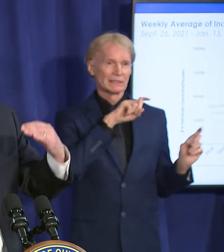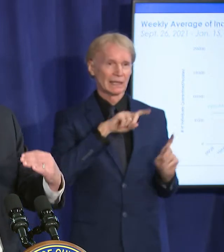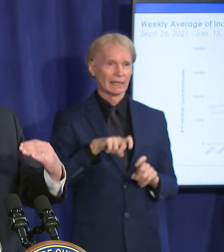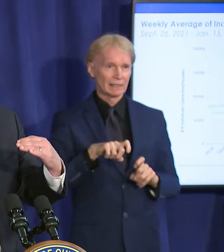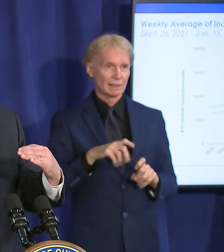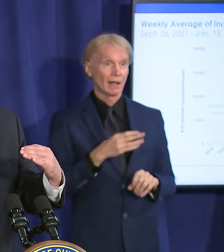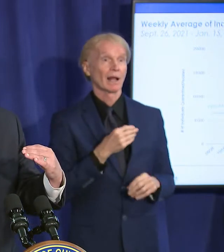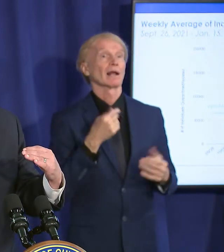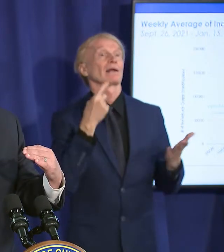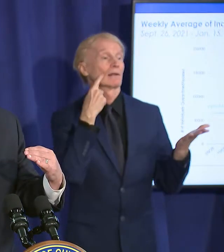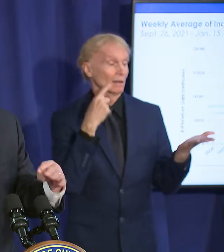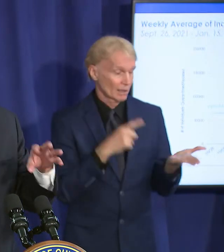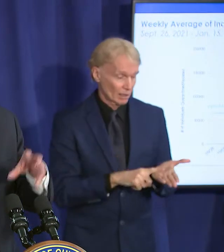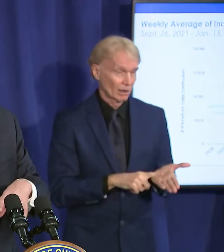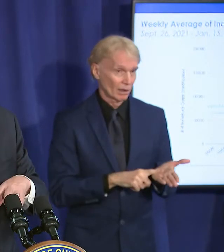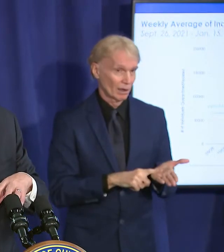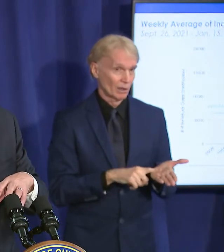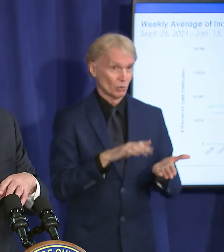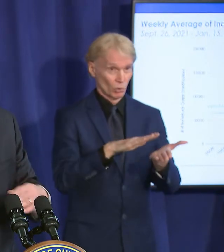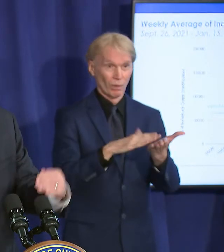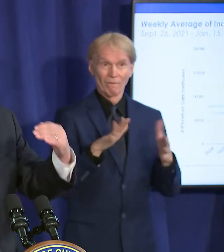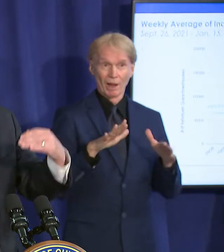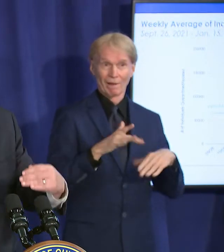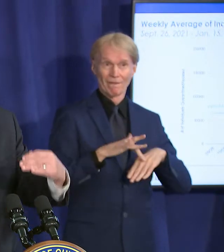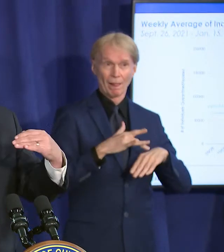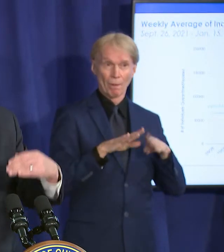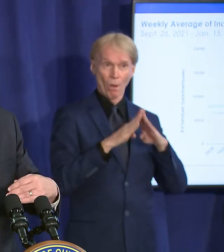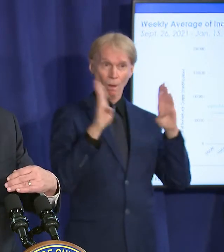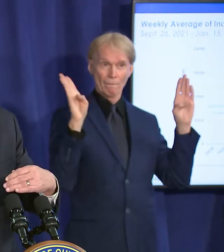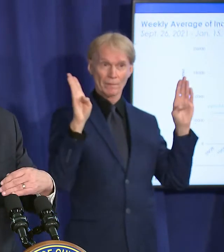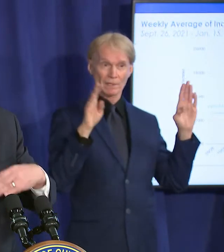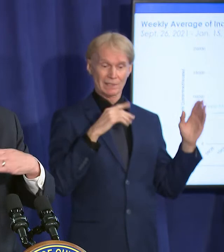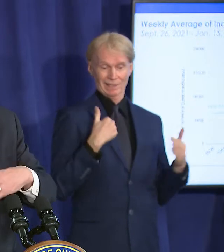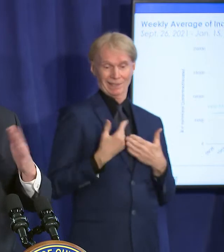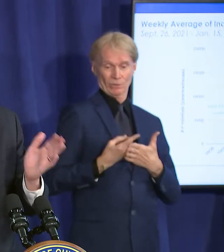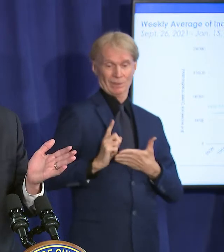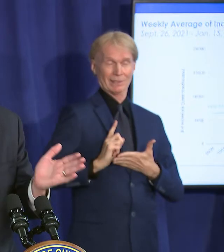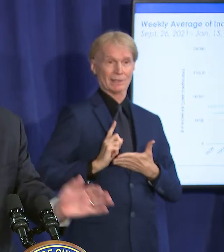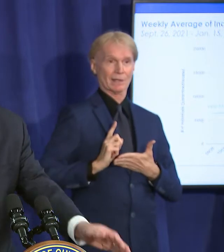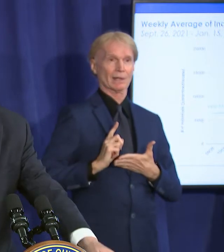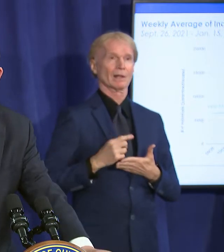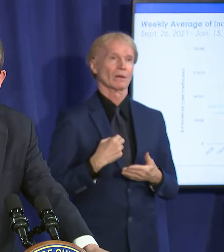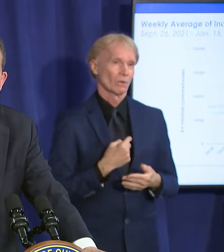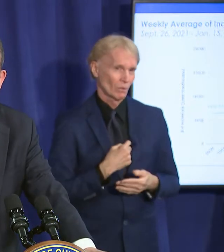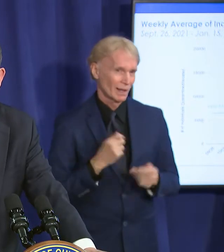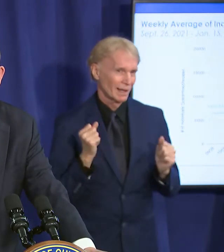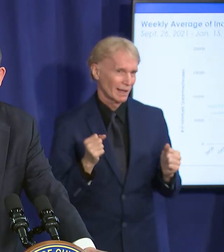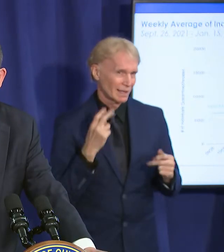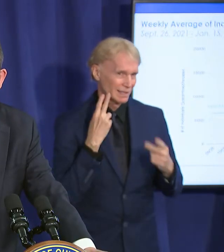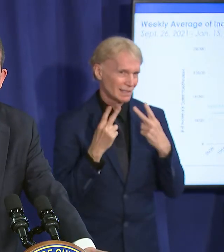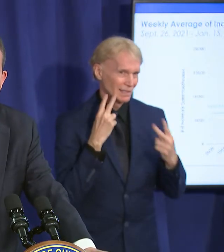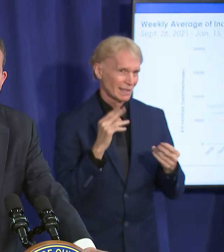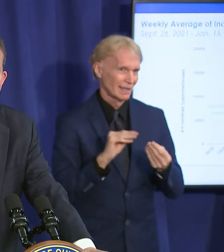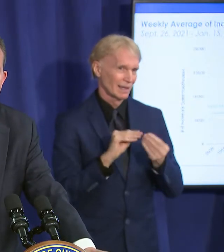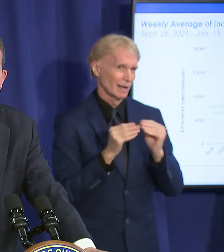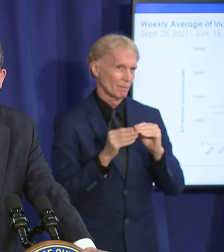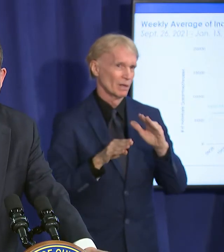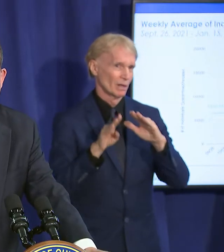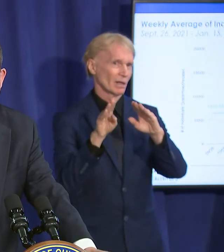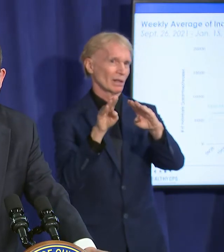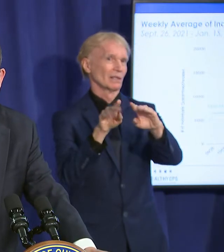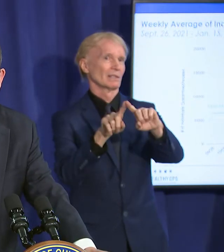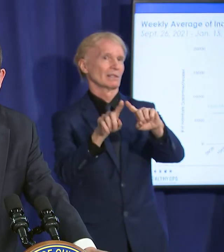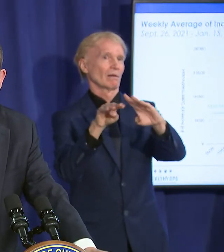and already we're starting to see, because schools have been open, starting to see actually that we probably peaked in cases last week as well, just as the city